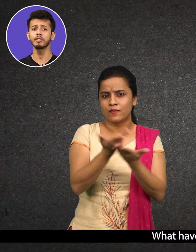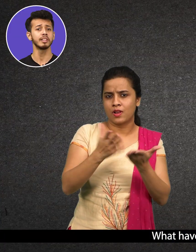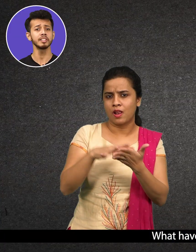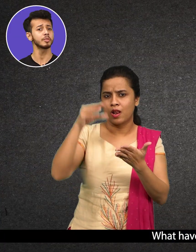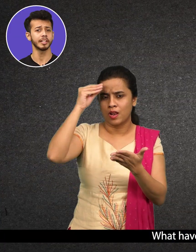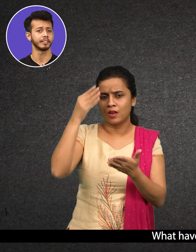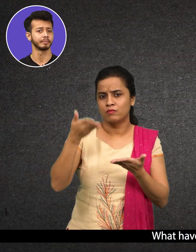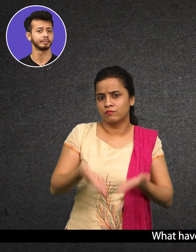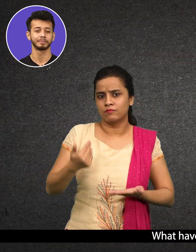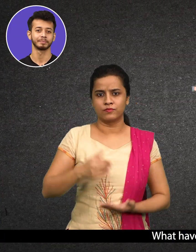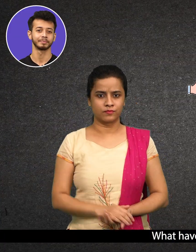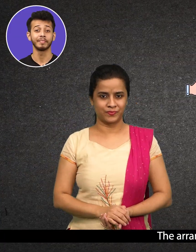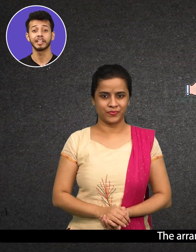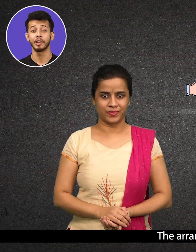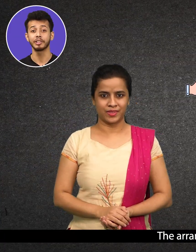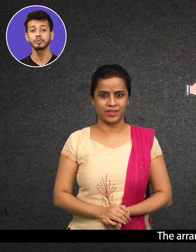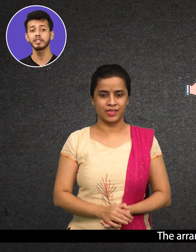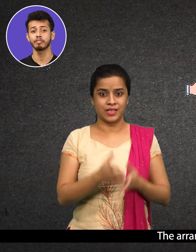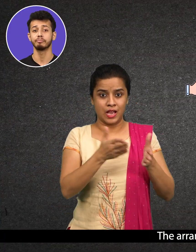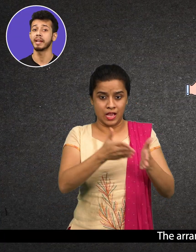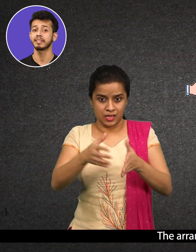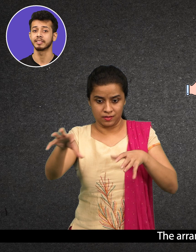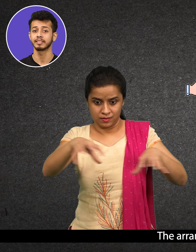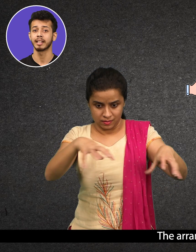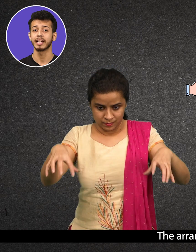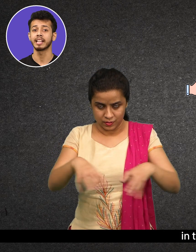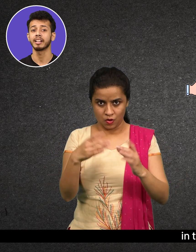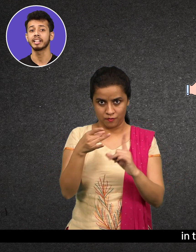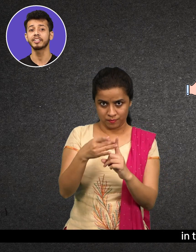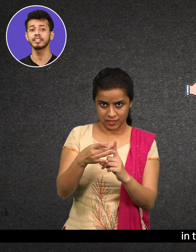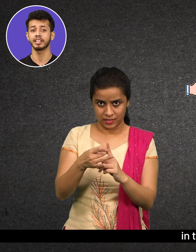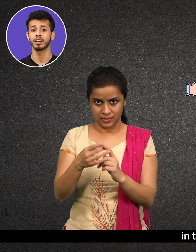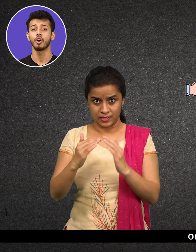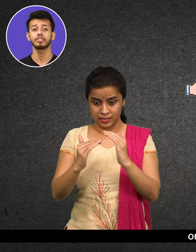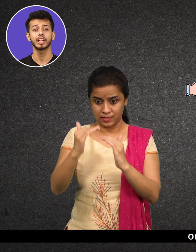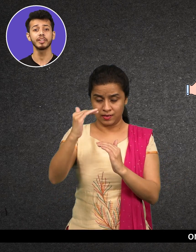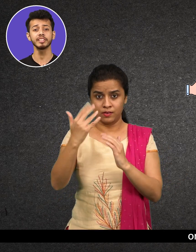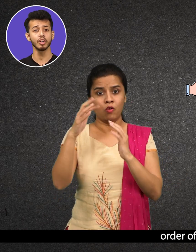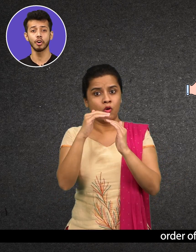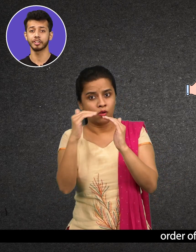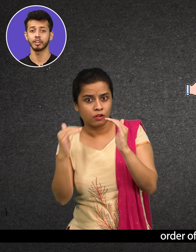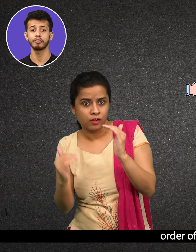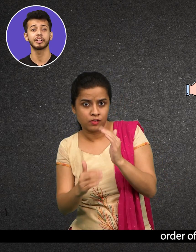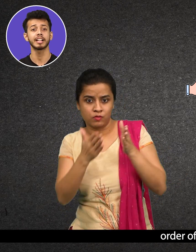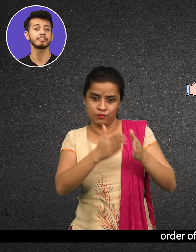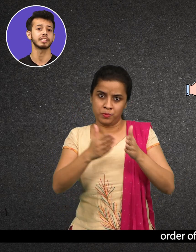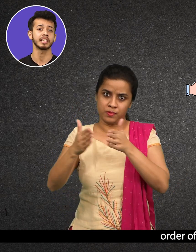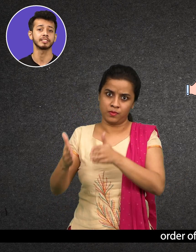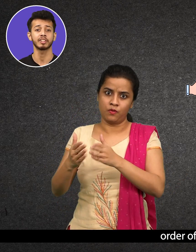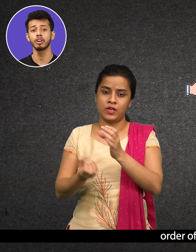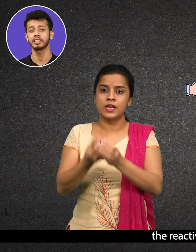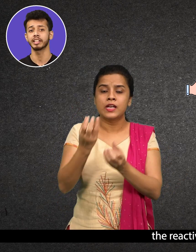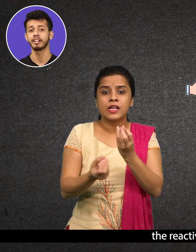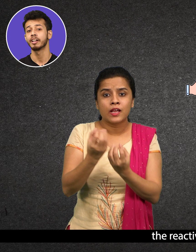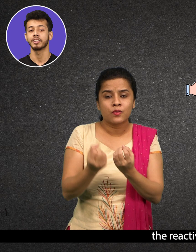What have we learned today? The arrangement of metals in the increasing or decreasing order of reactivity